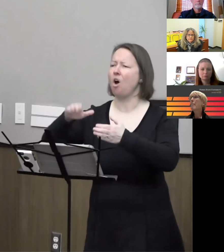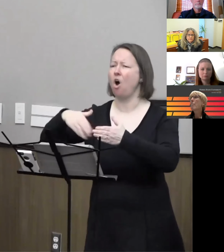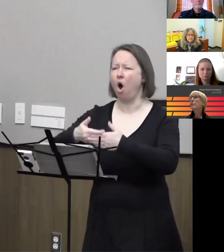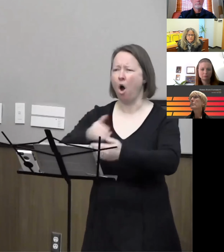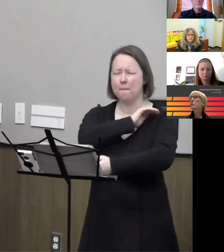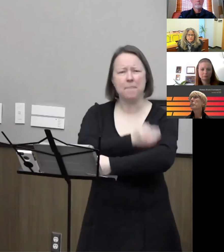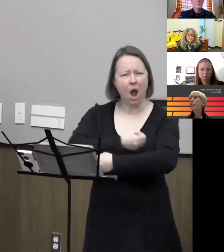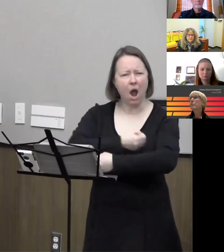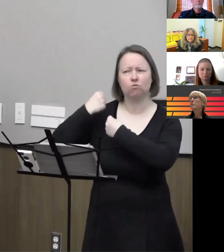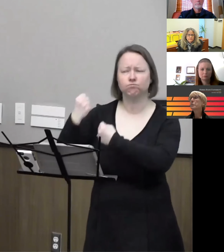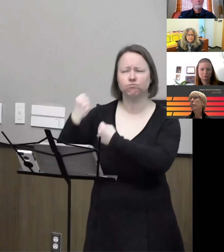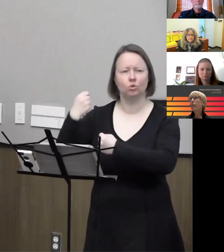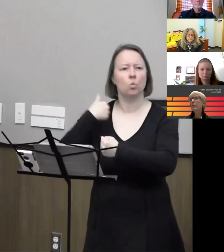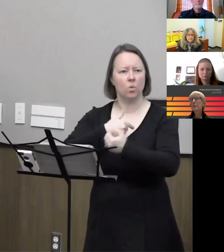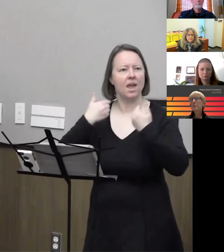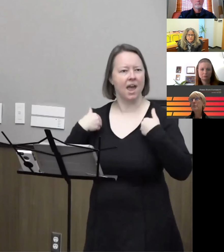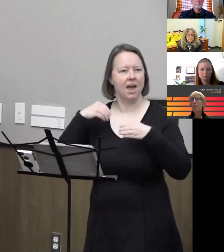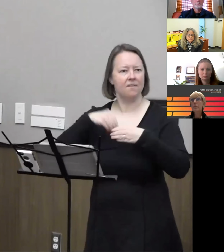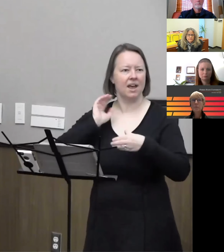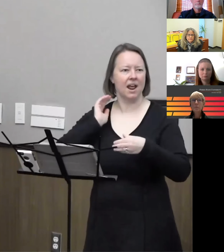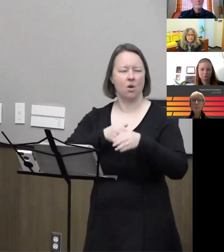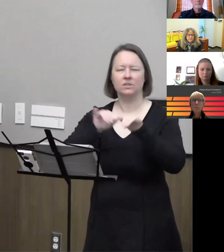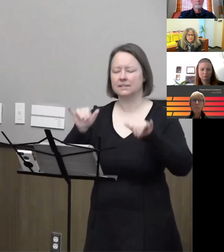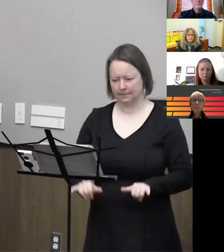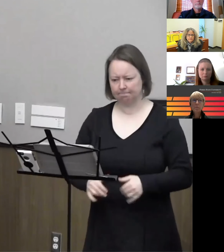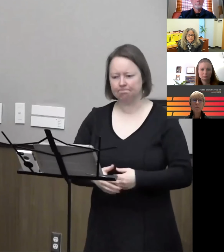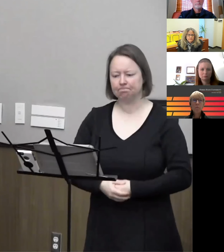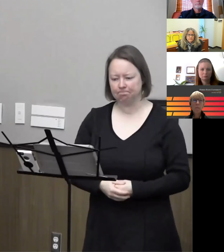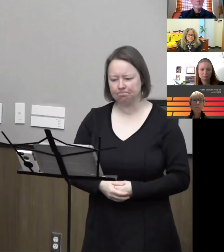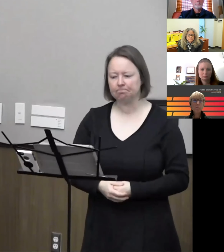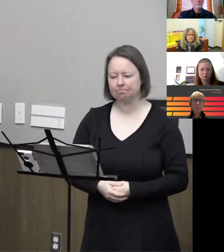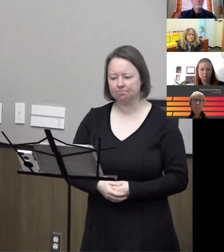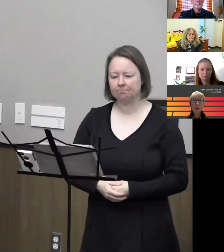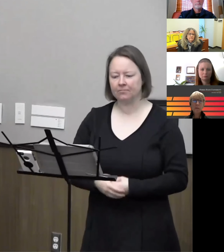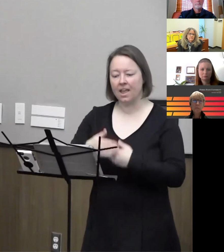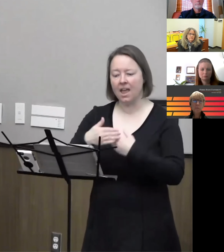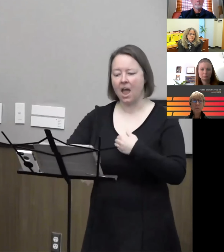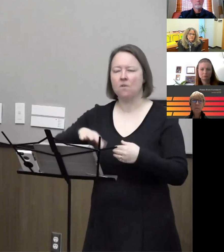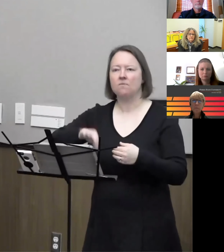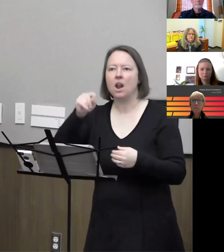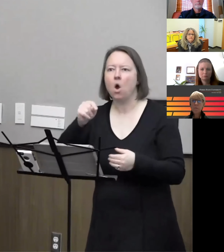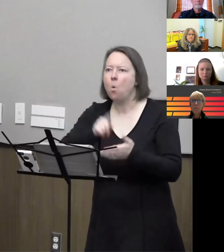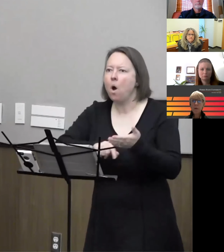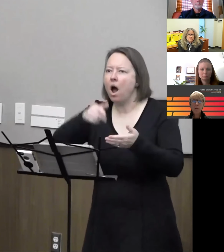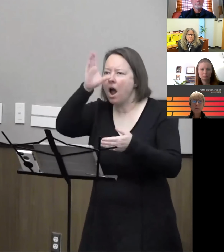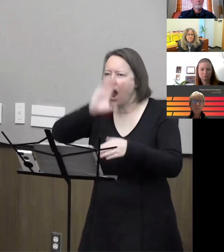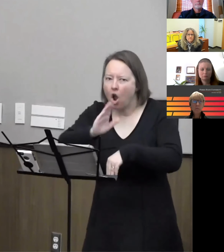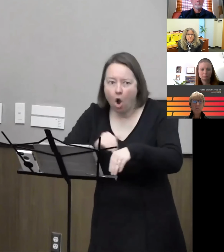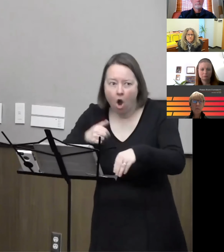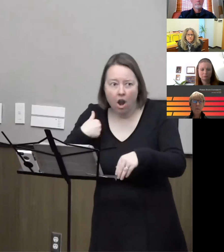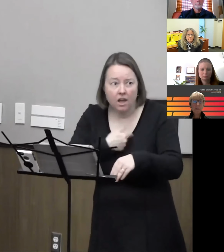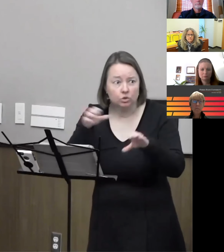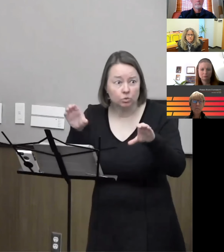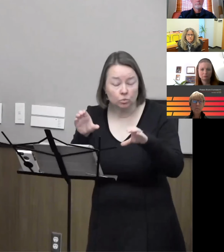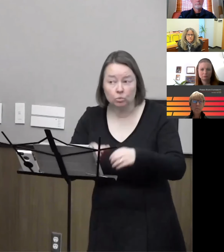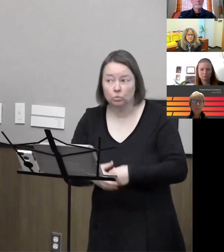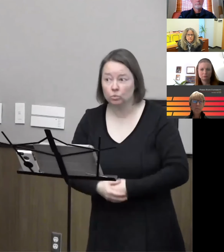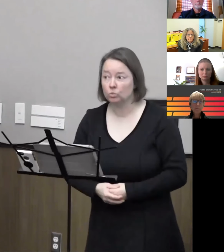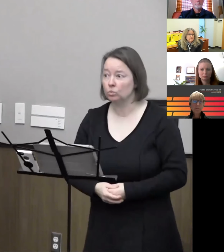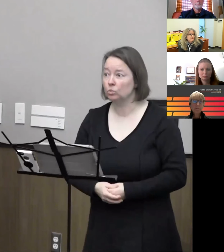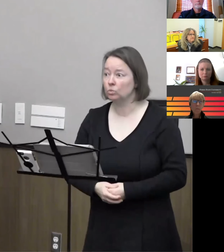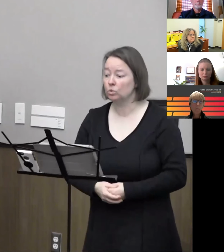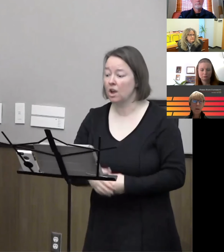power that we have in our systems. And after we discover what God called us to do,